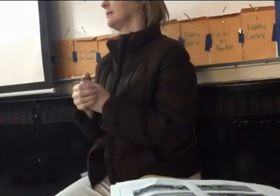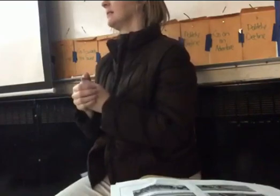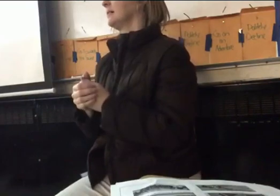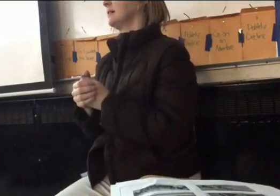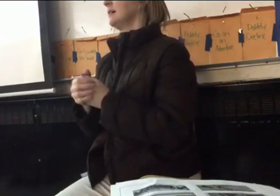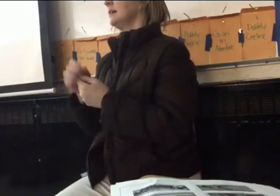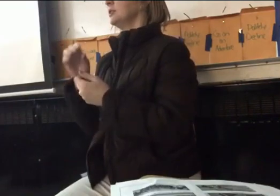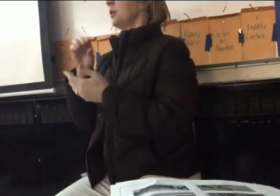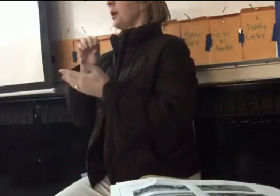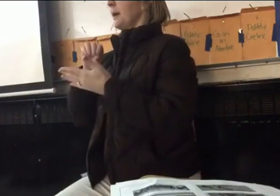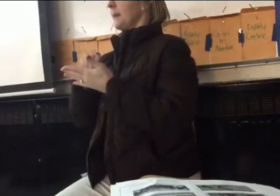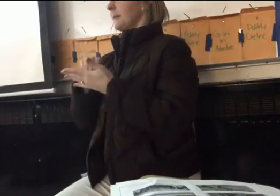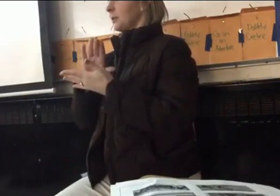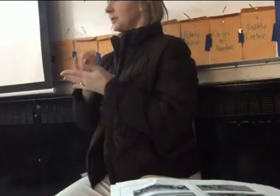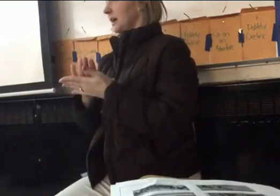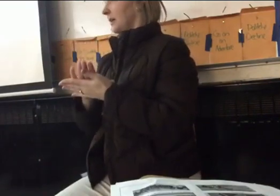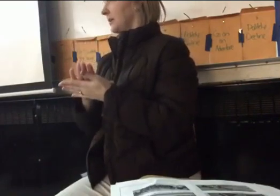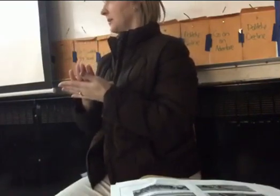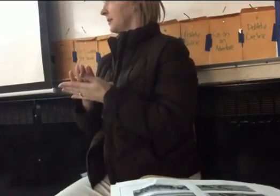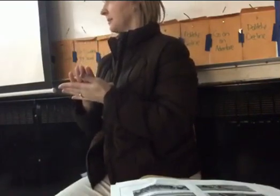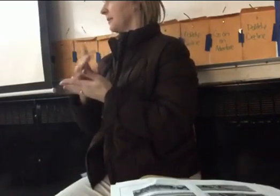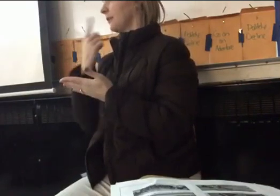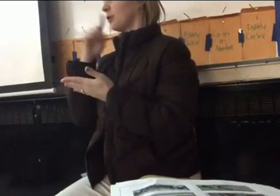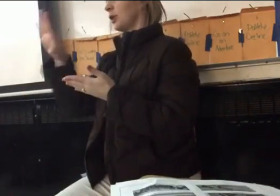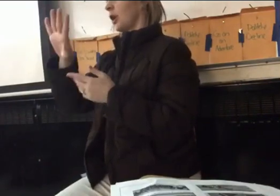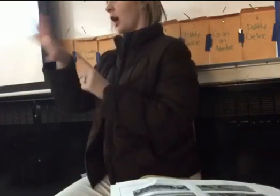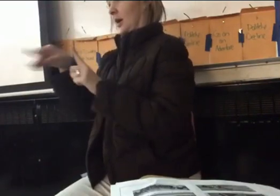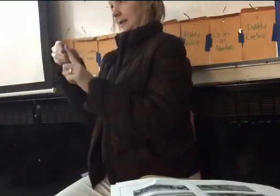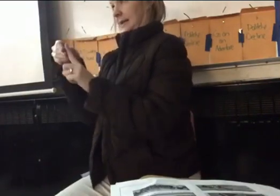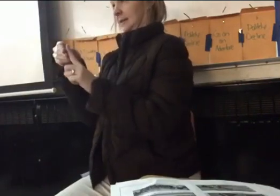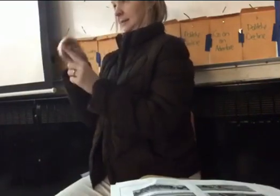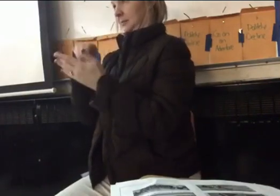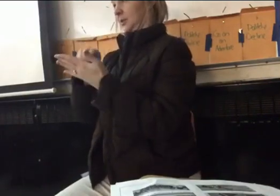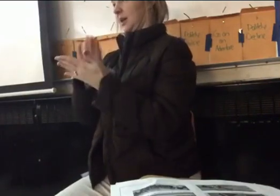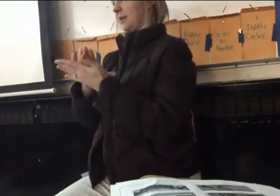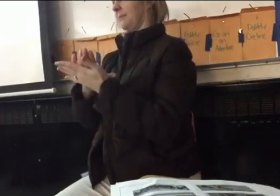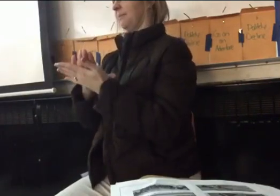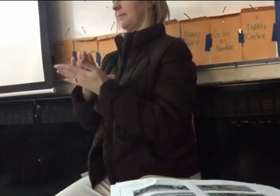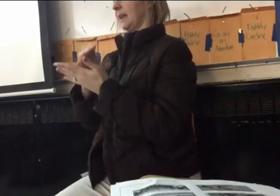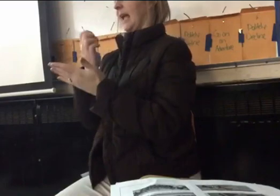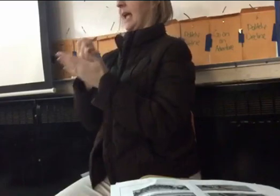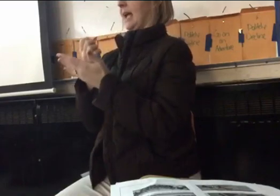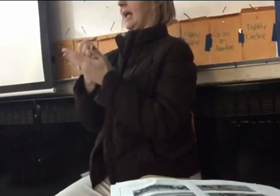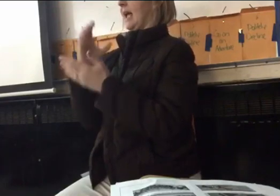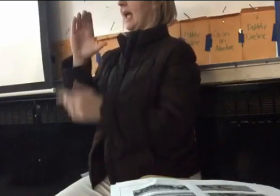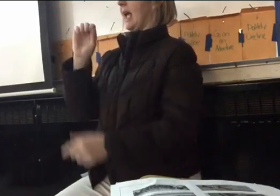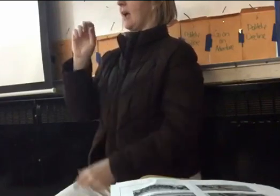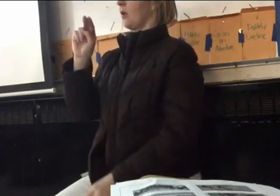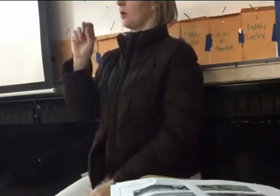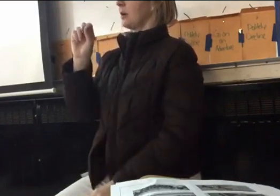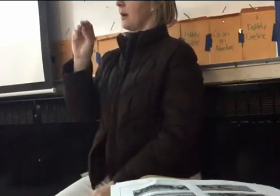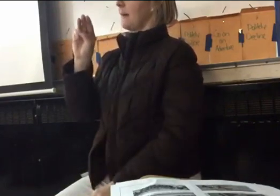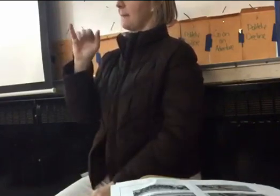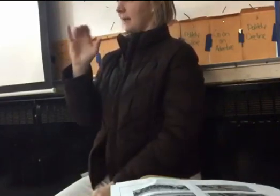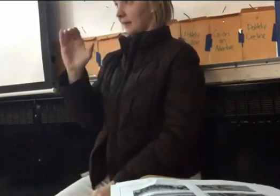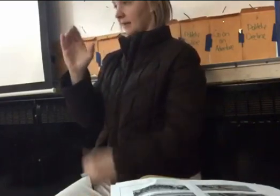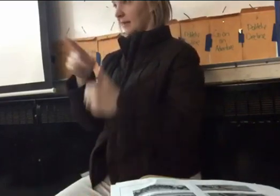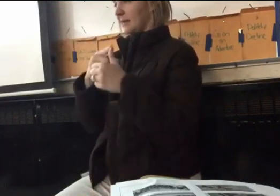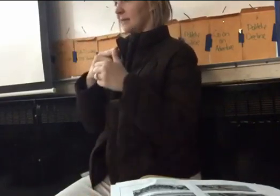And if you will put, for your context, economic